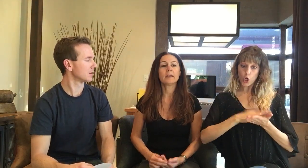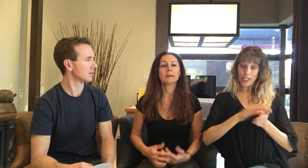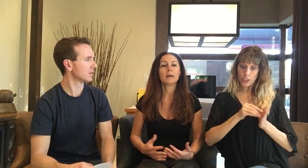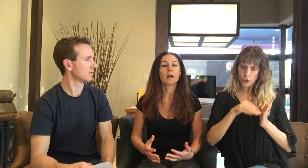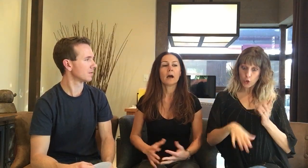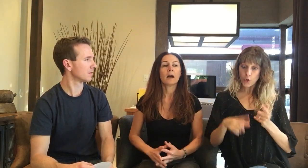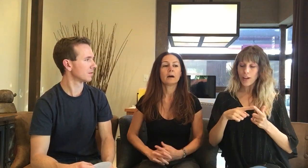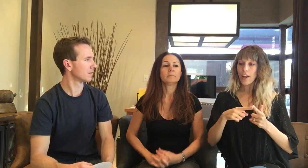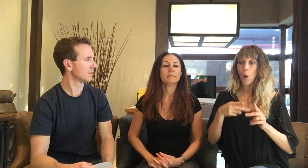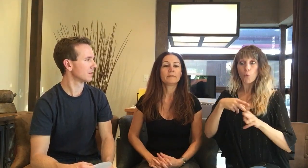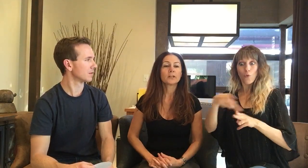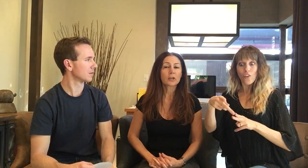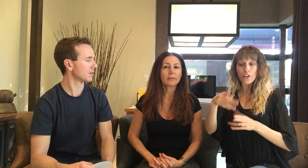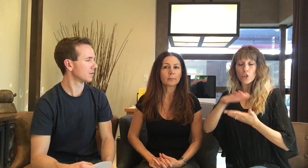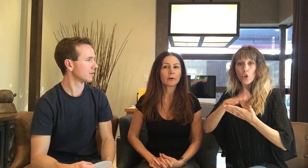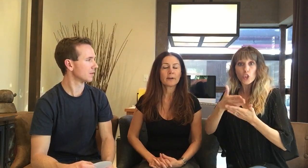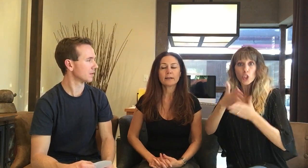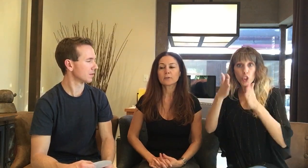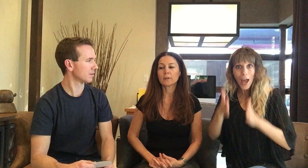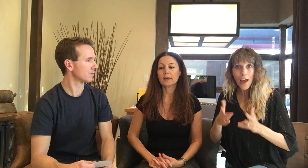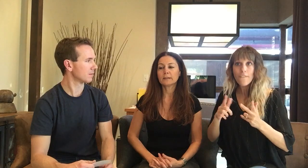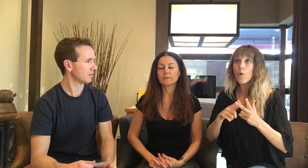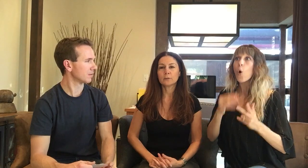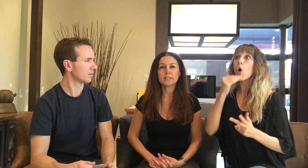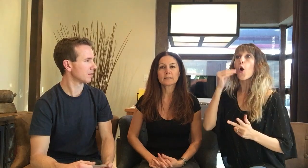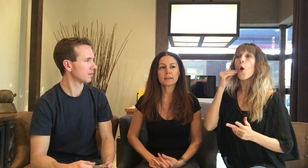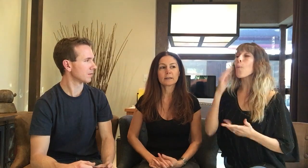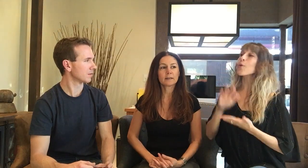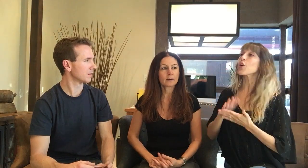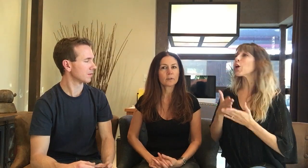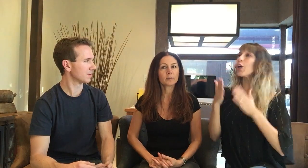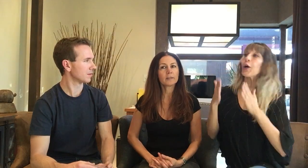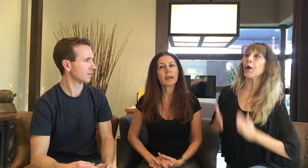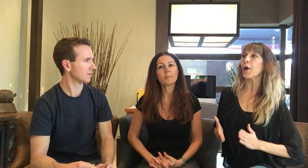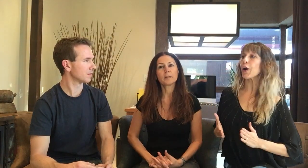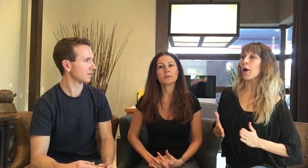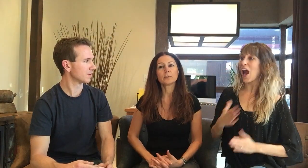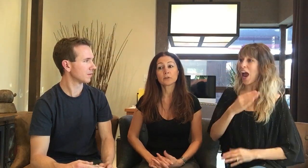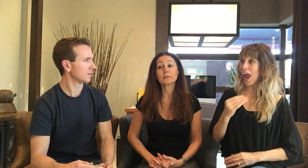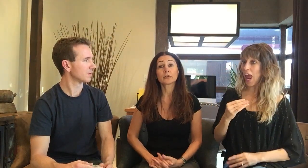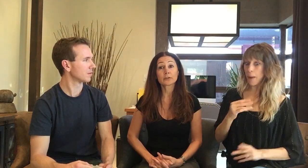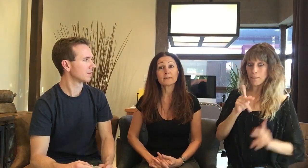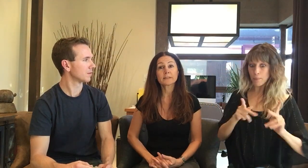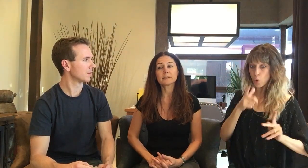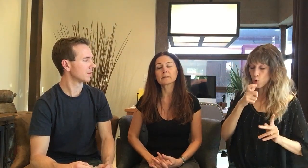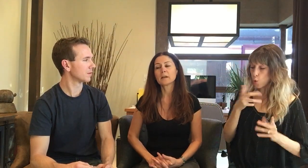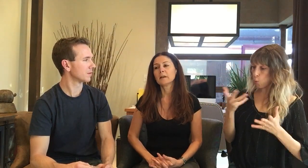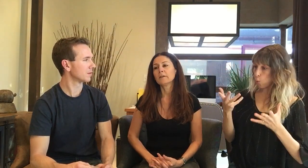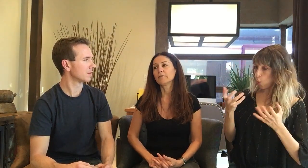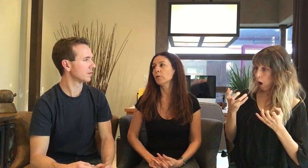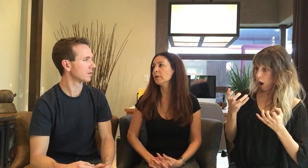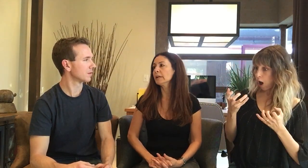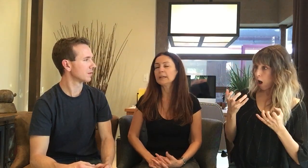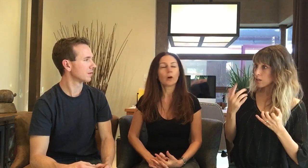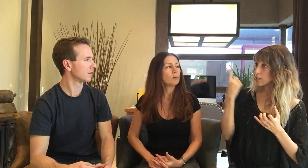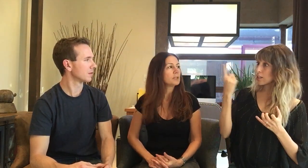then finish out their profile so that foodies can connect with them on the app and reserve their services for in-home